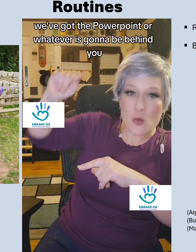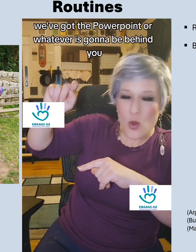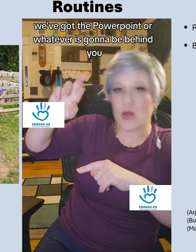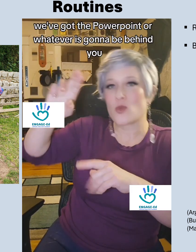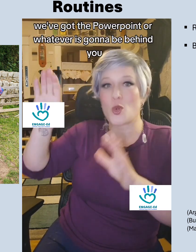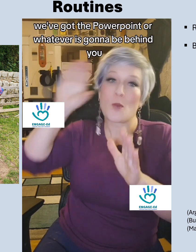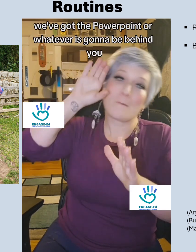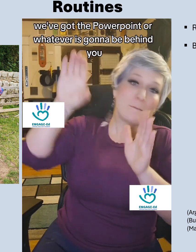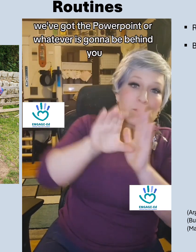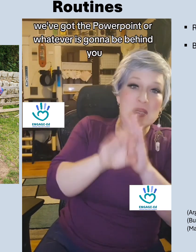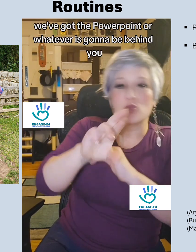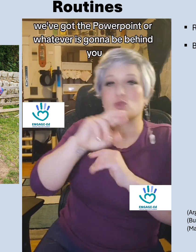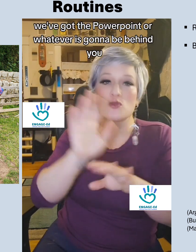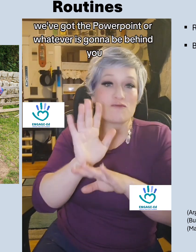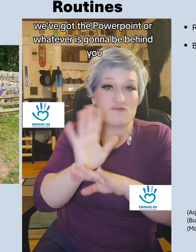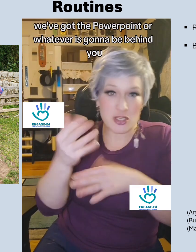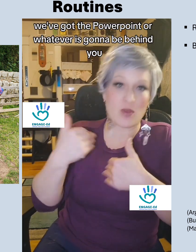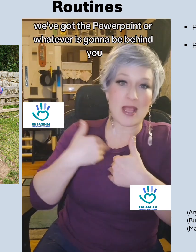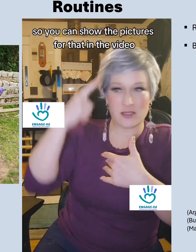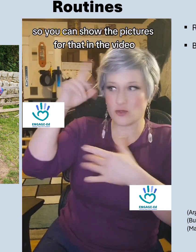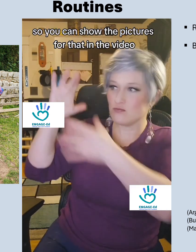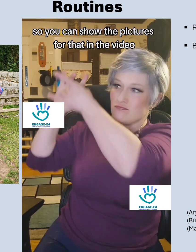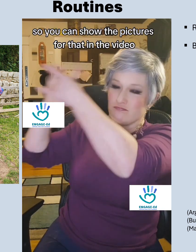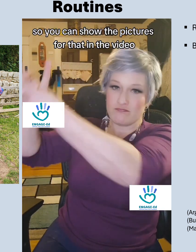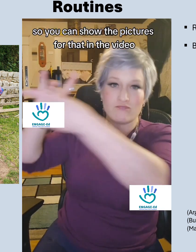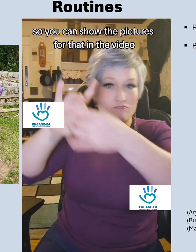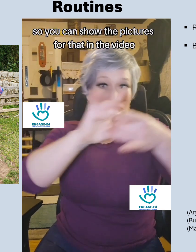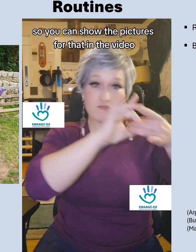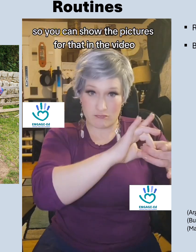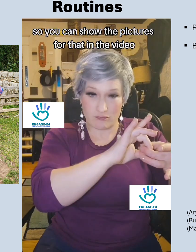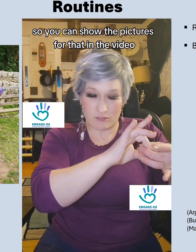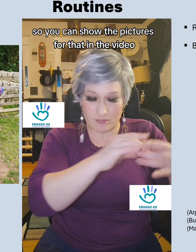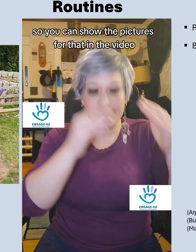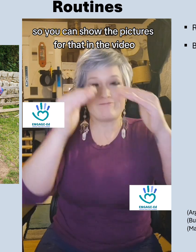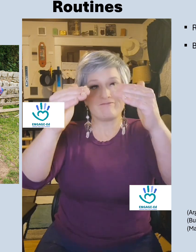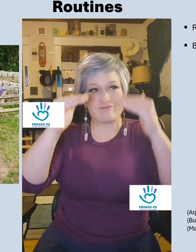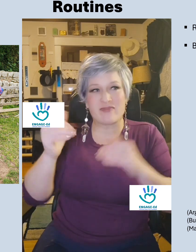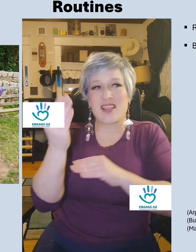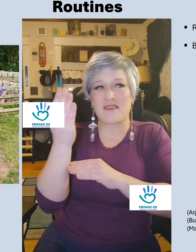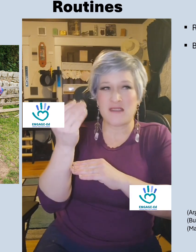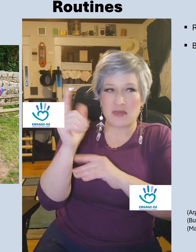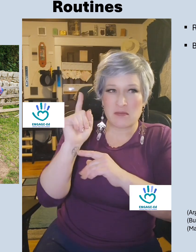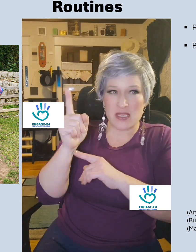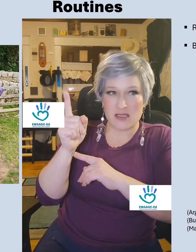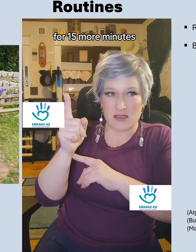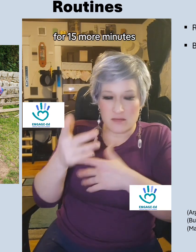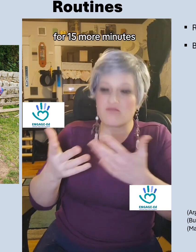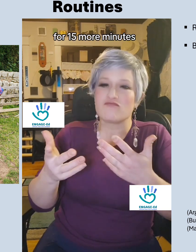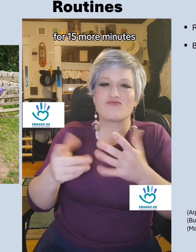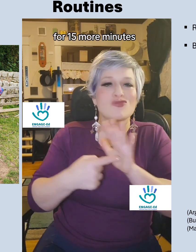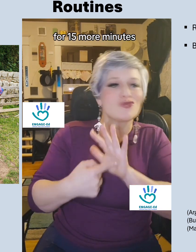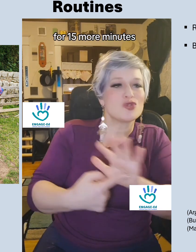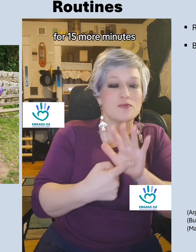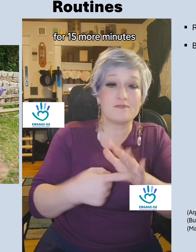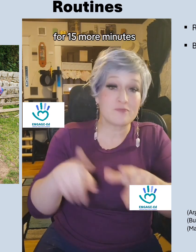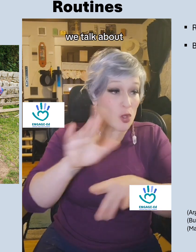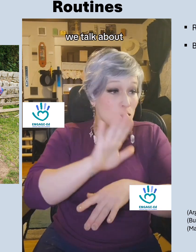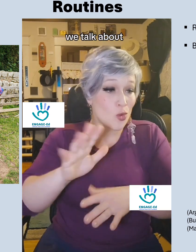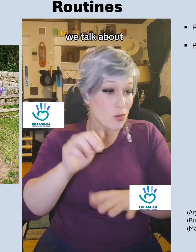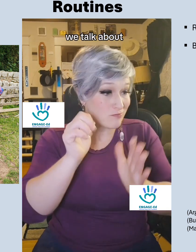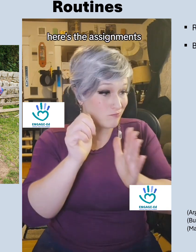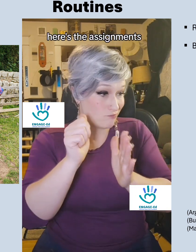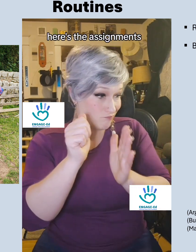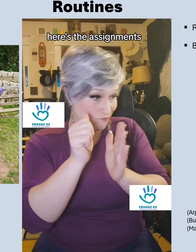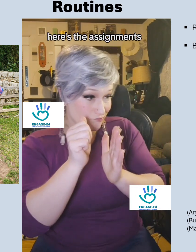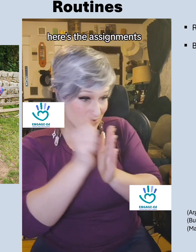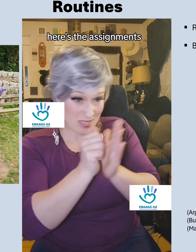we've got the PowerPoint or whatever is going to be behind you so you can show the pictures for that and the video. For 15 more minutes, we talk